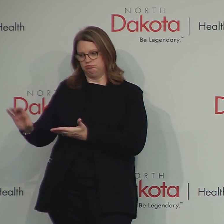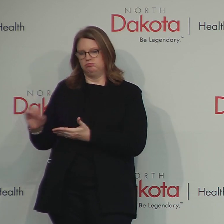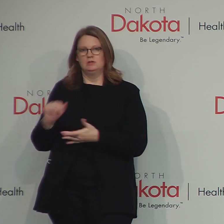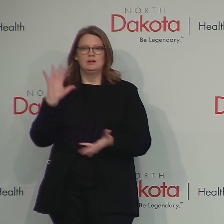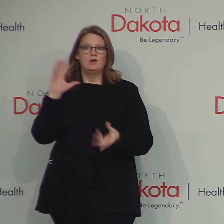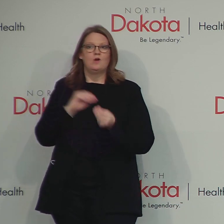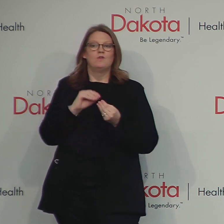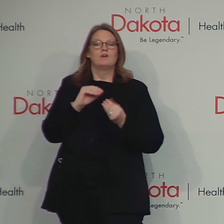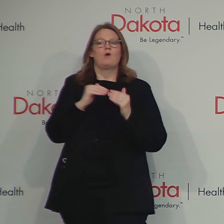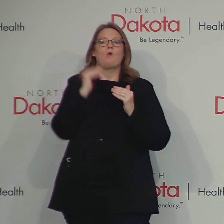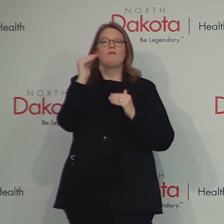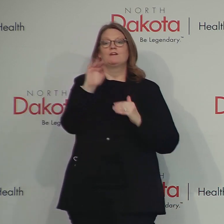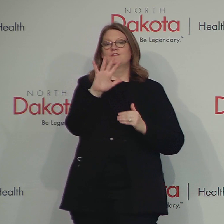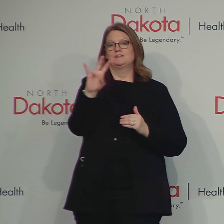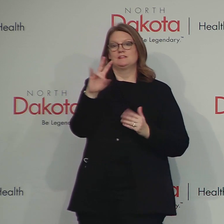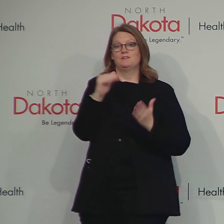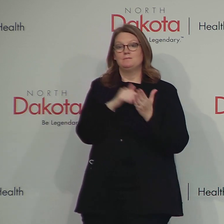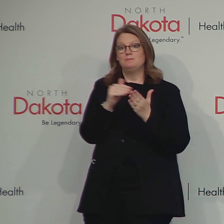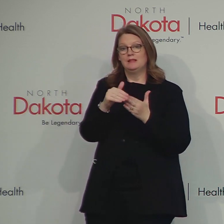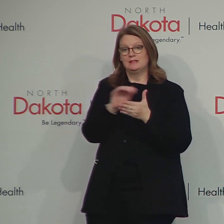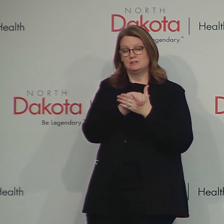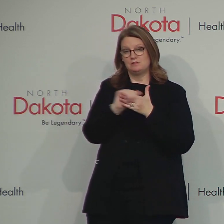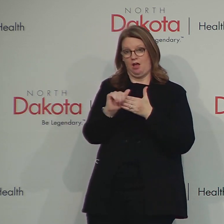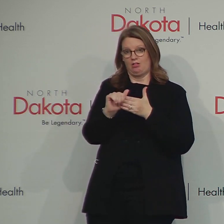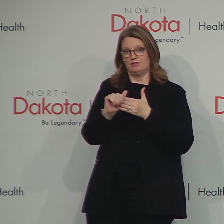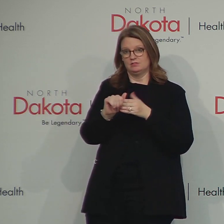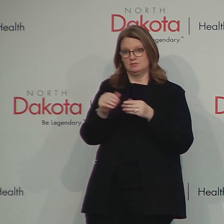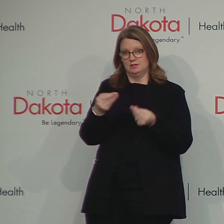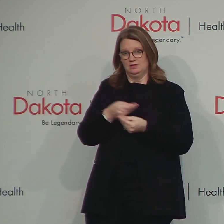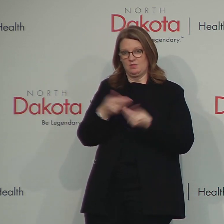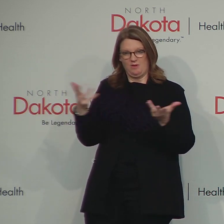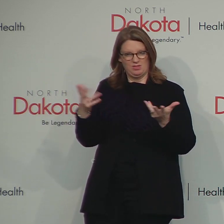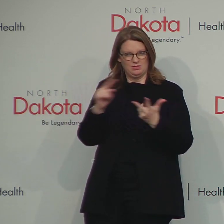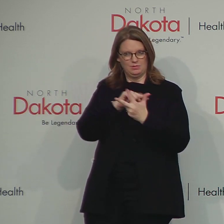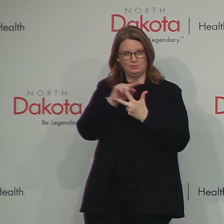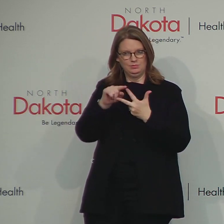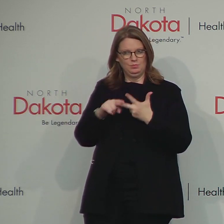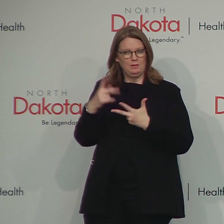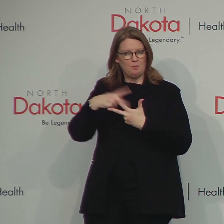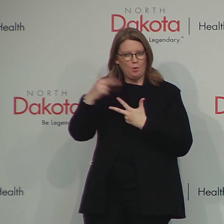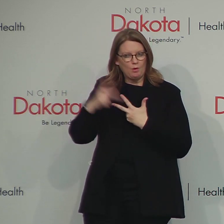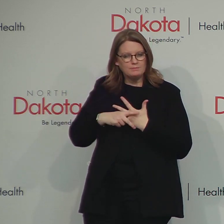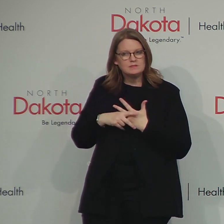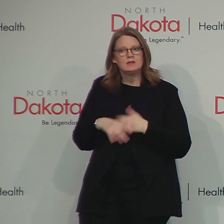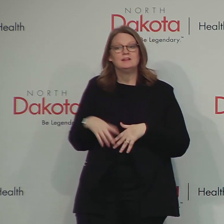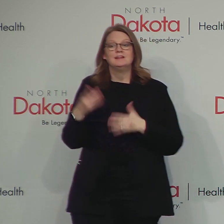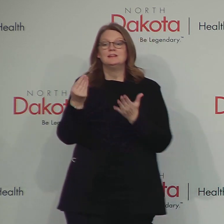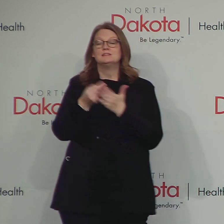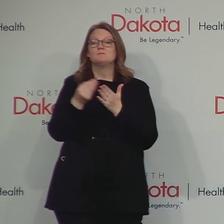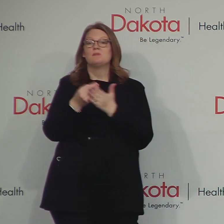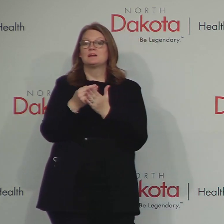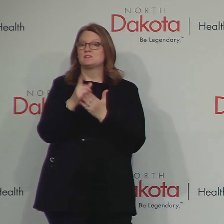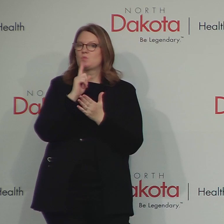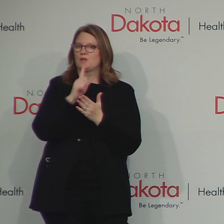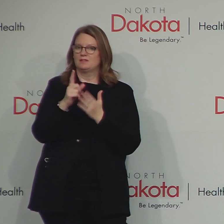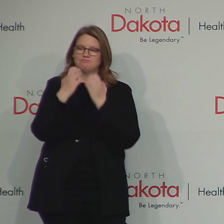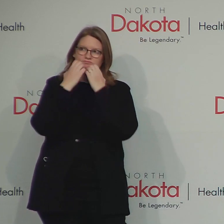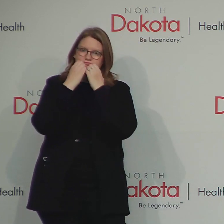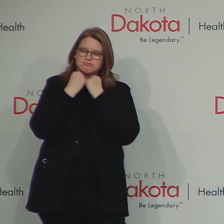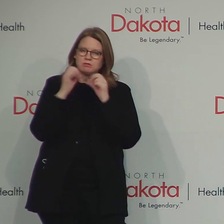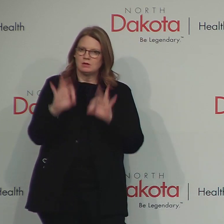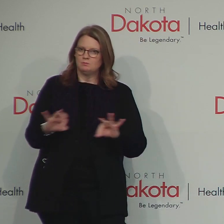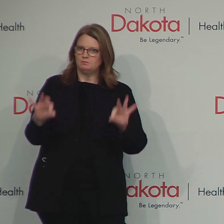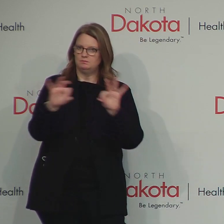totals over $57 million going out through those 3 programs. These dollars are more important now than ever as businesses